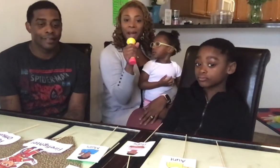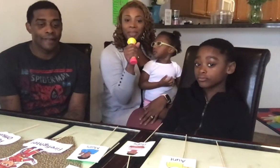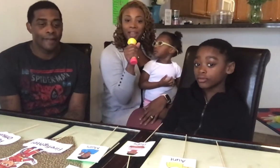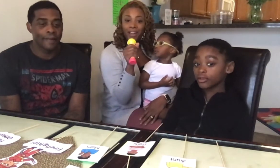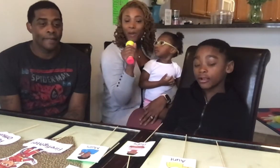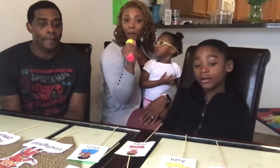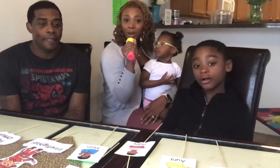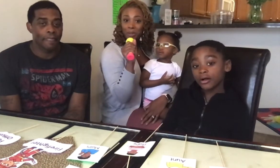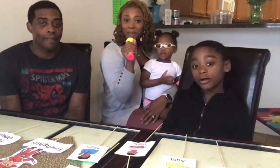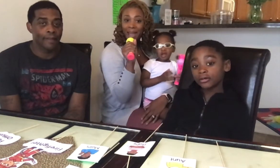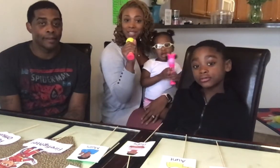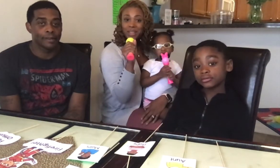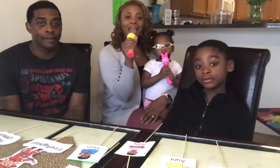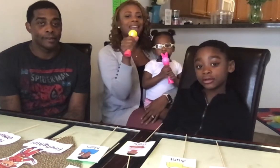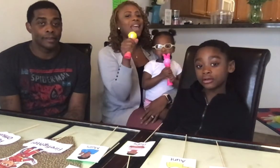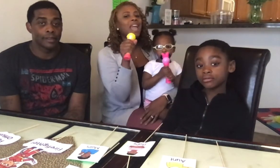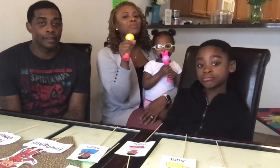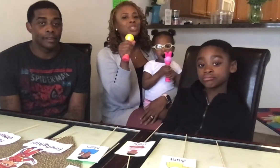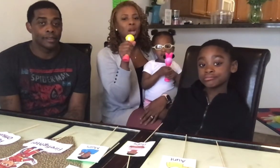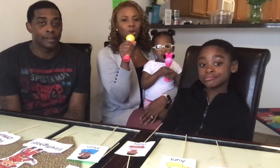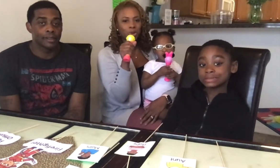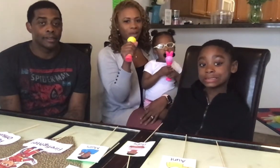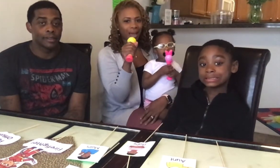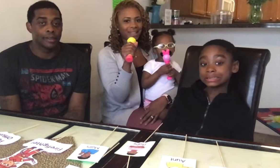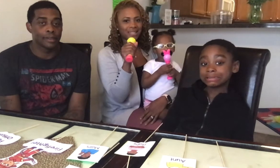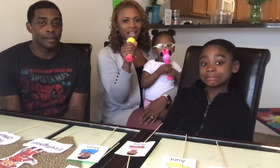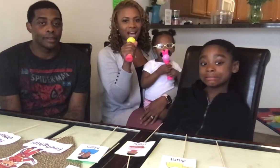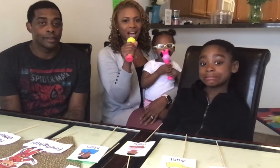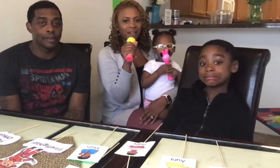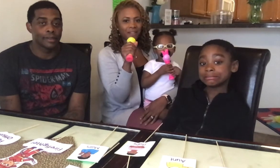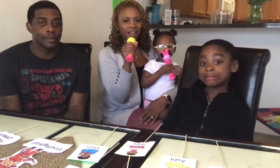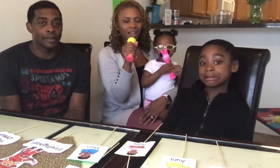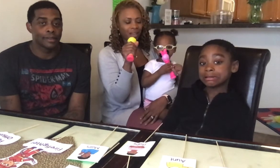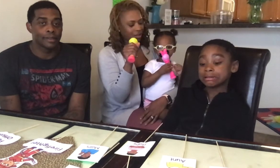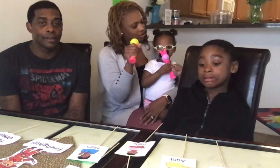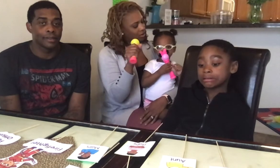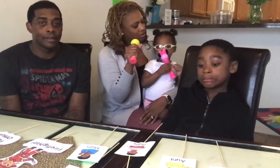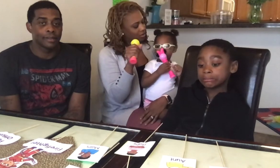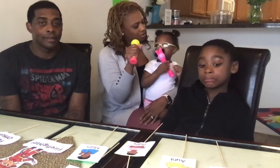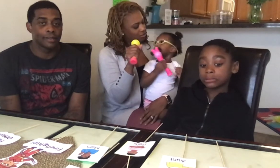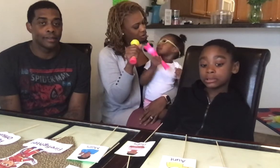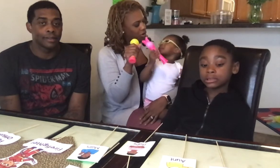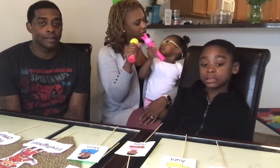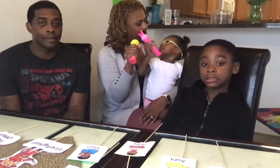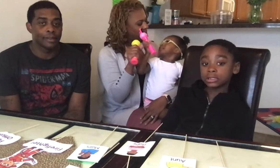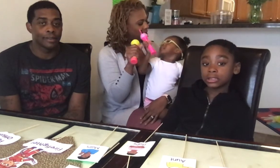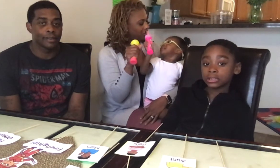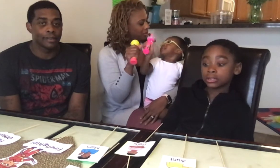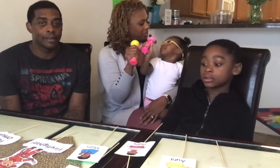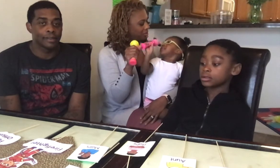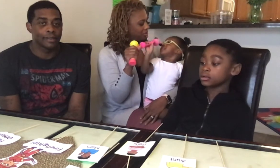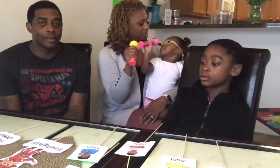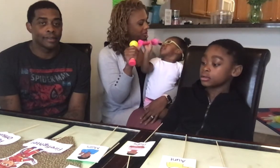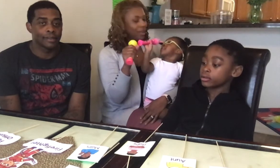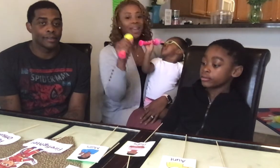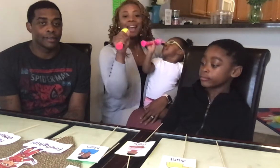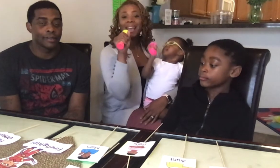there, and welcome back to that game show you guys love. Do you know the name of the show?